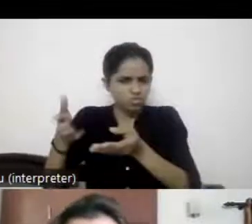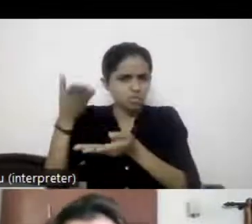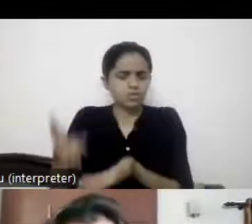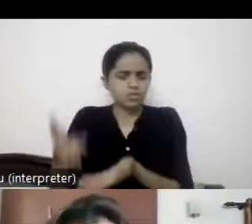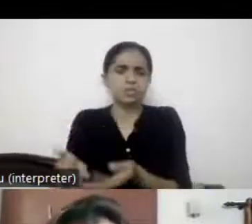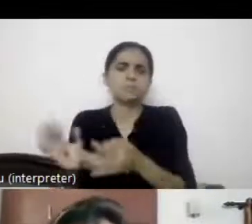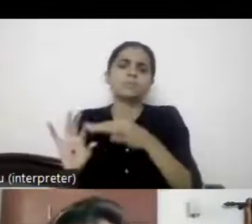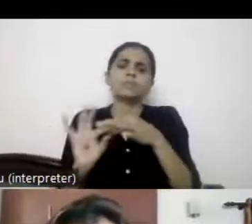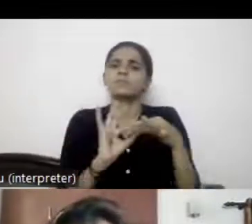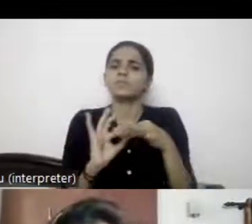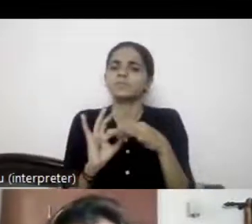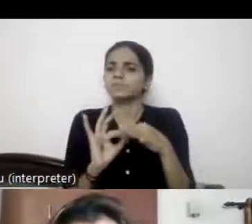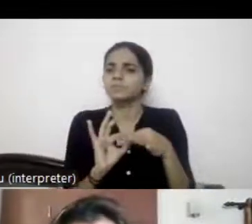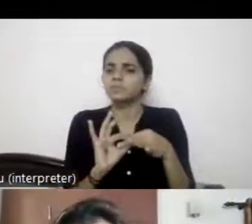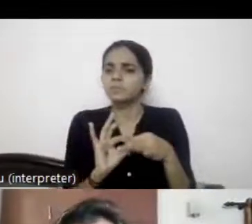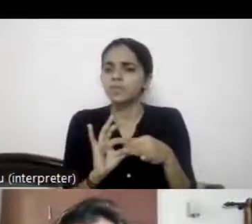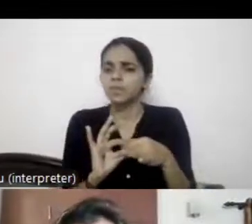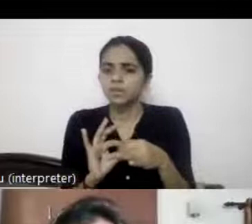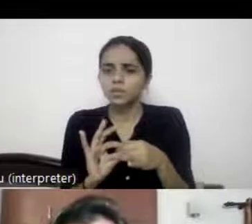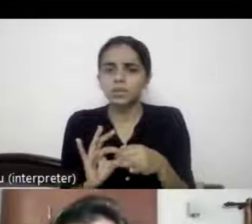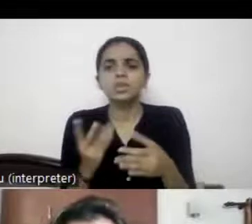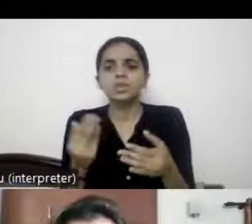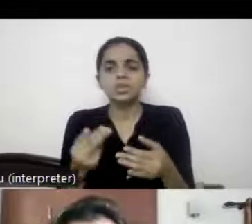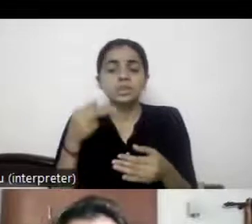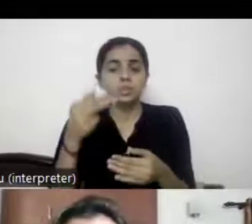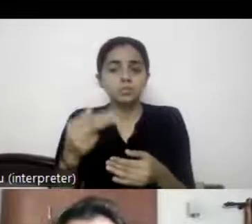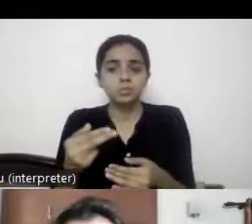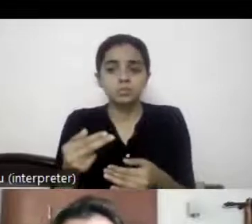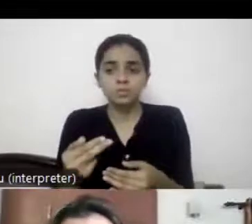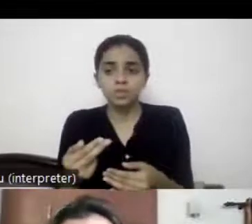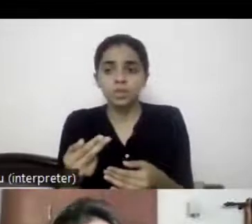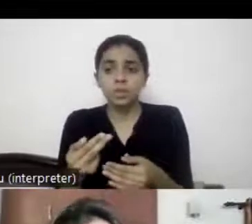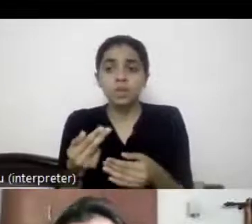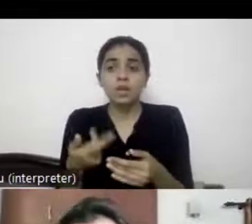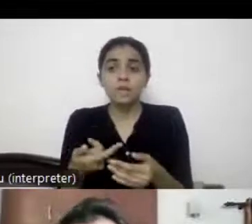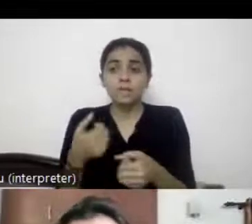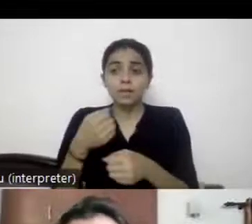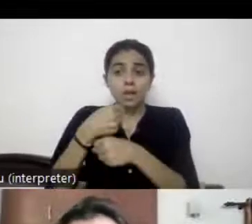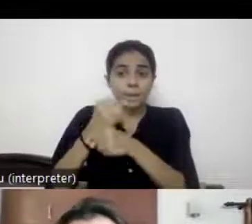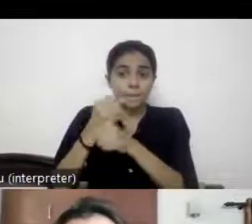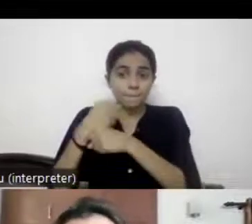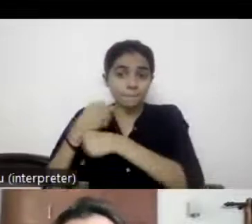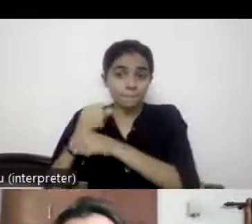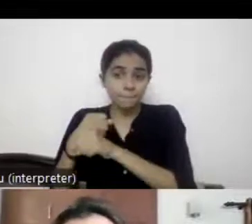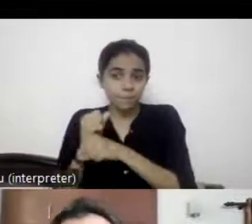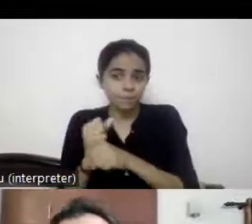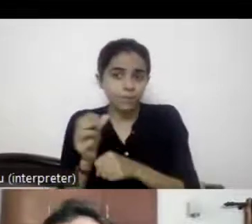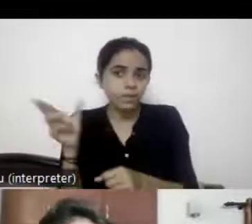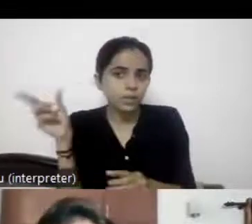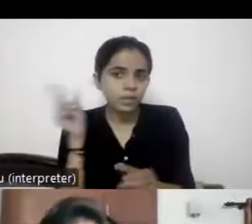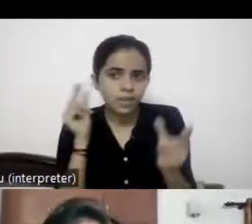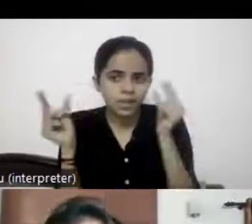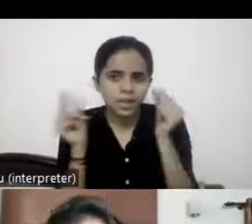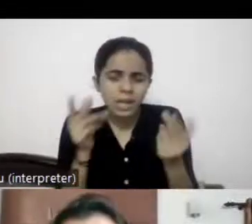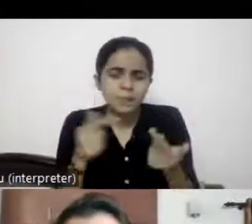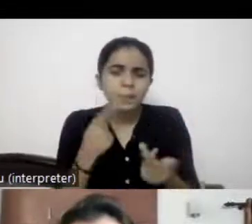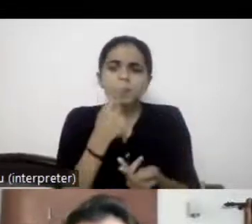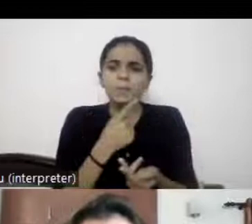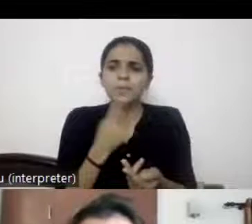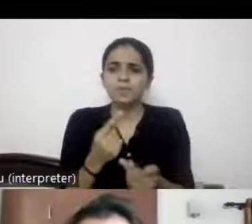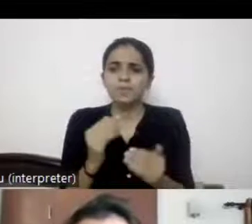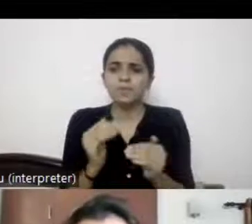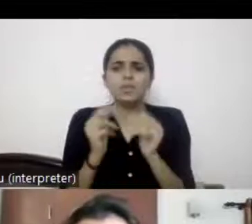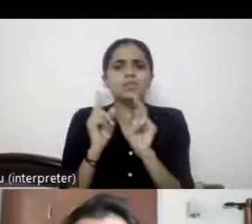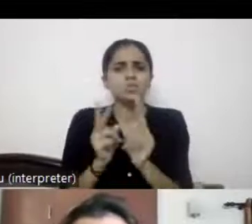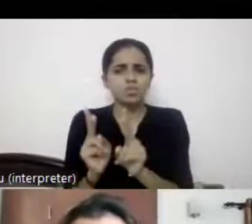create a deviance. That very moment we create a deviant figure, something like who is a disabled. So